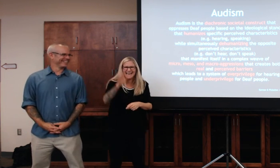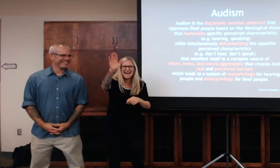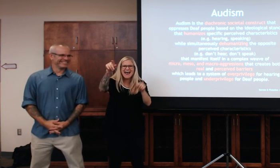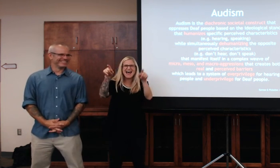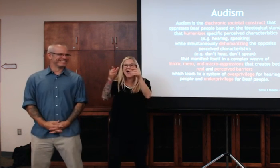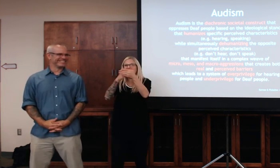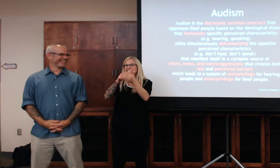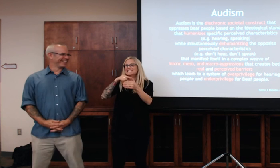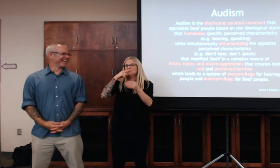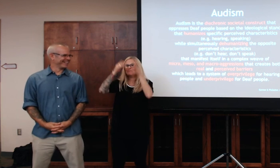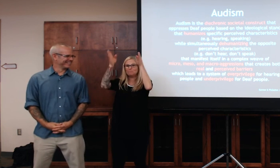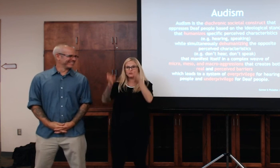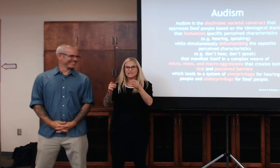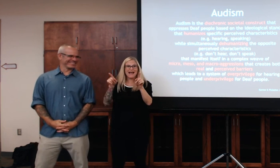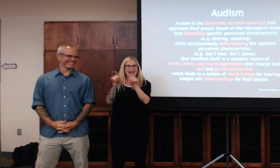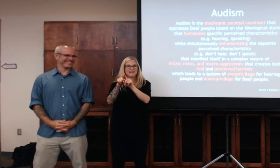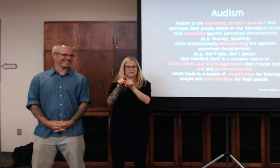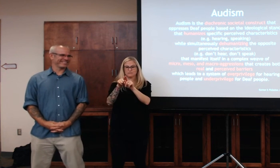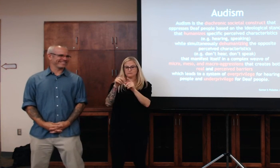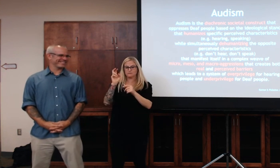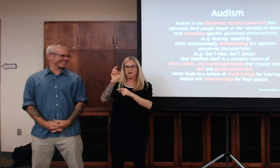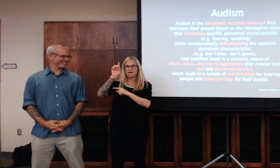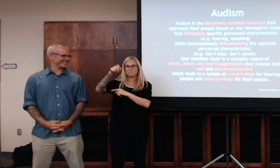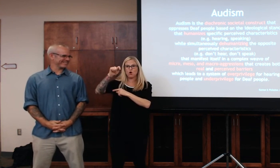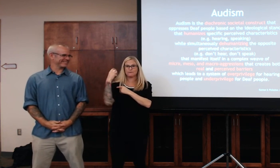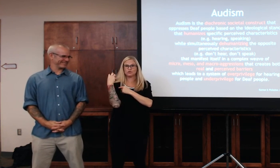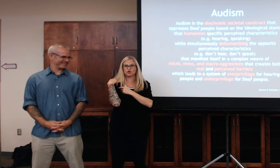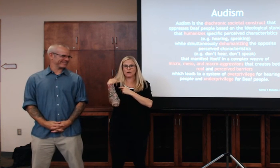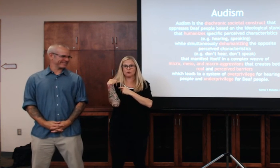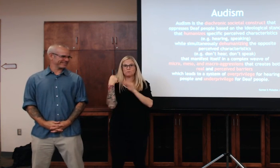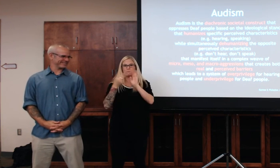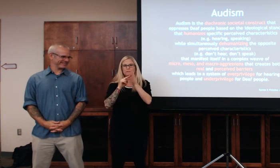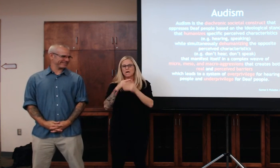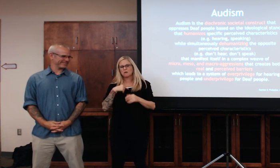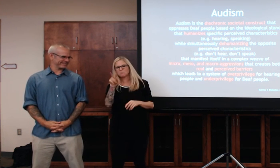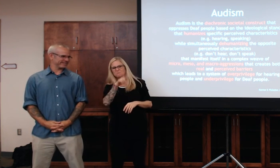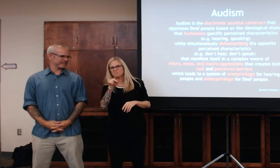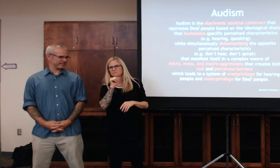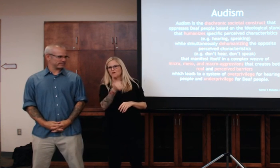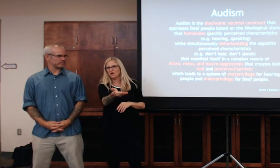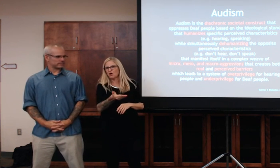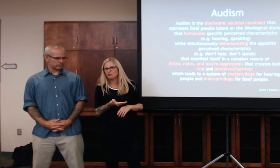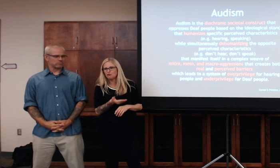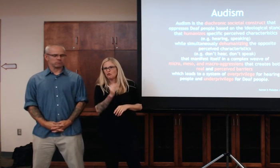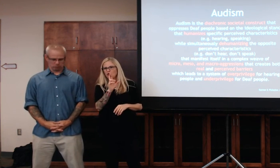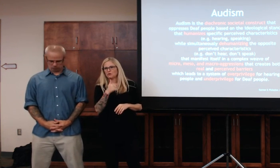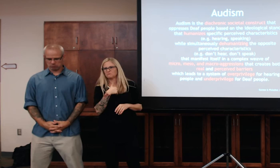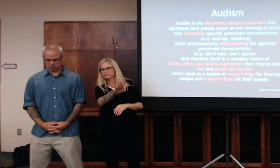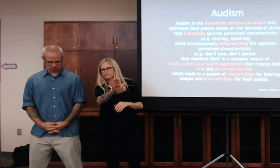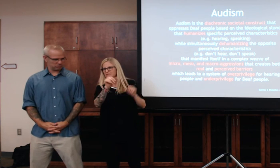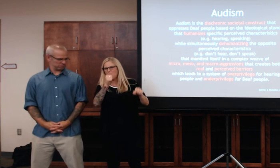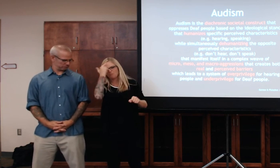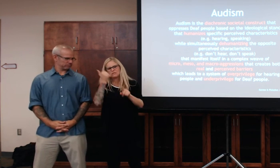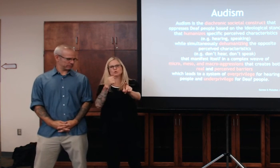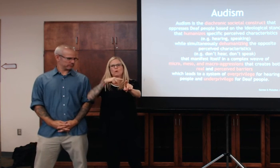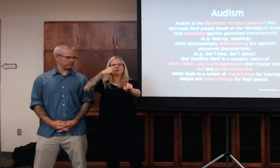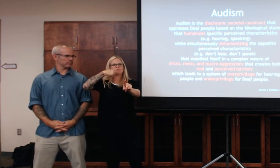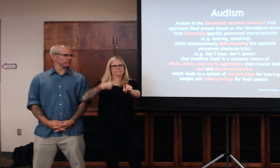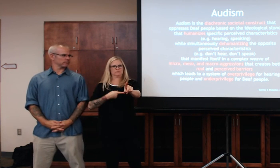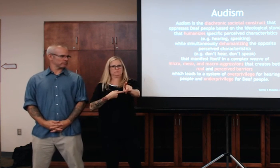right. Against a hearing person as a department chair, meaning I could say, oh, I'm not going to hire this person because they're hearing. Just because